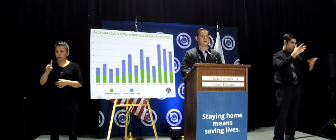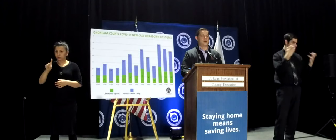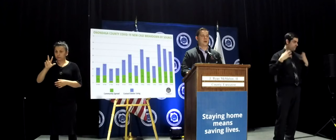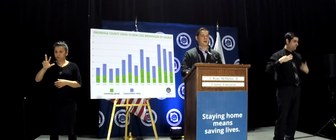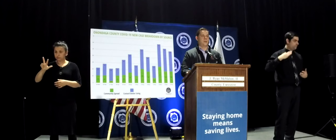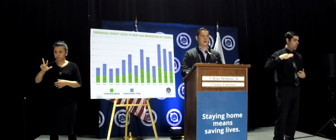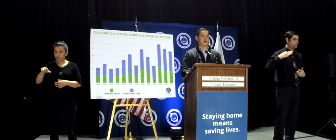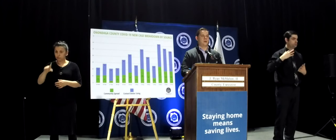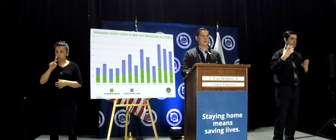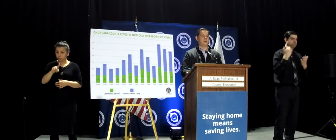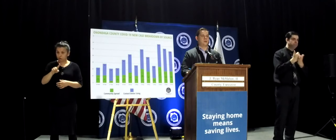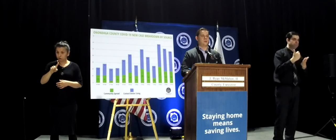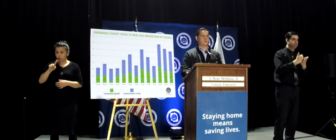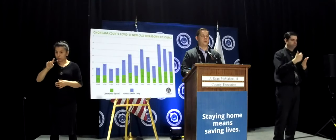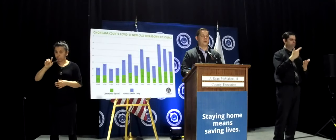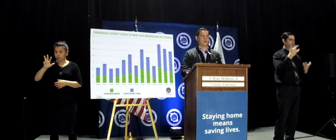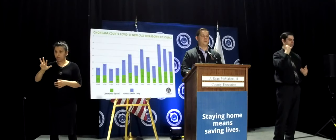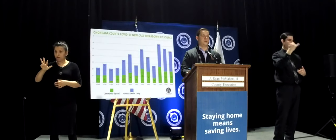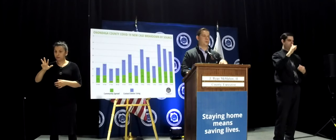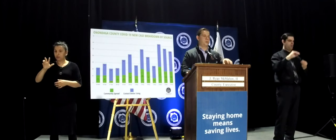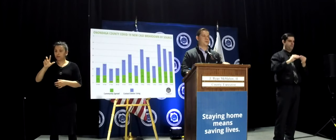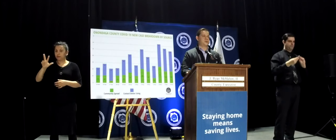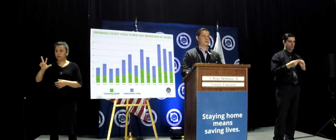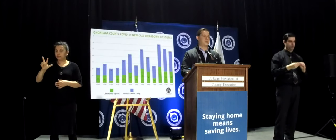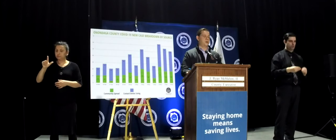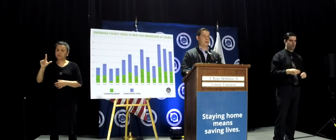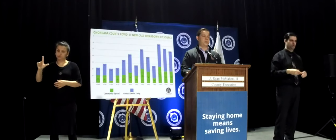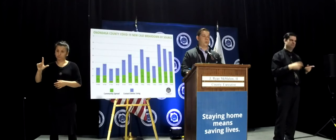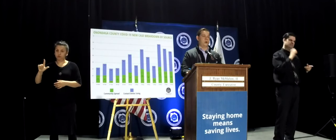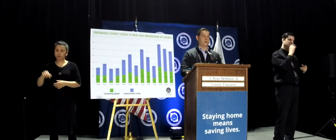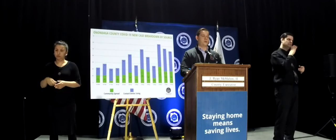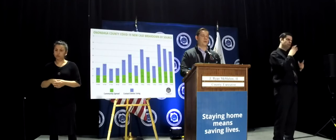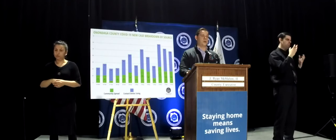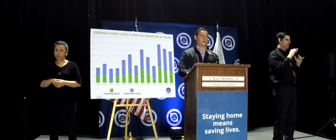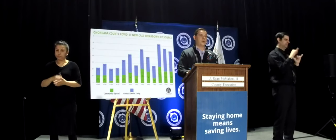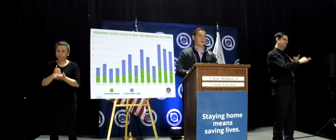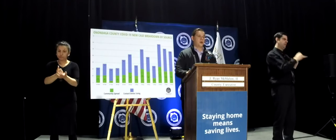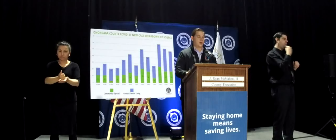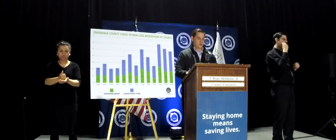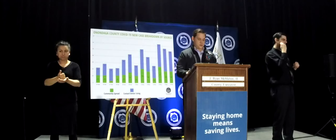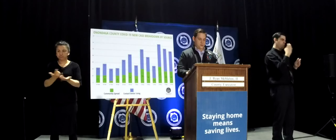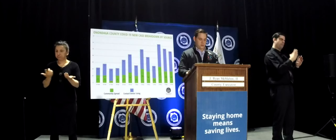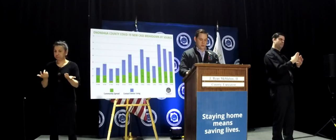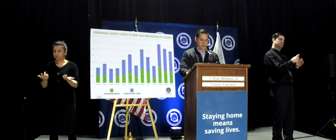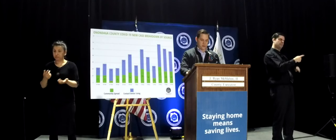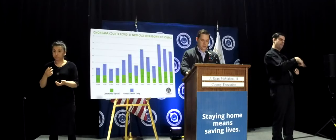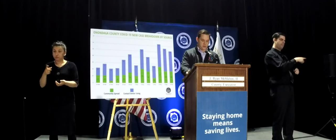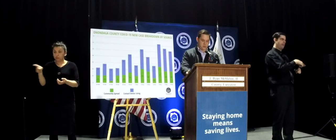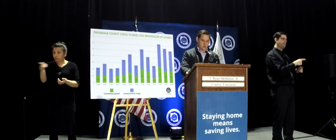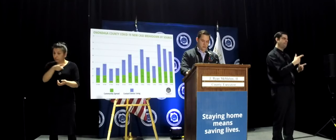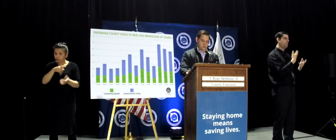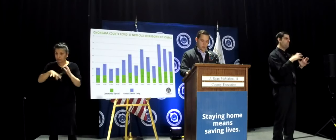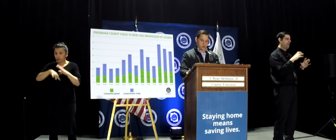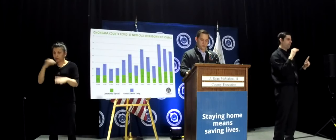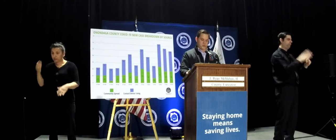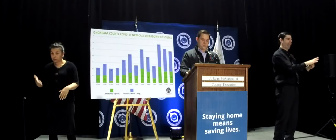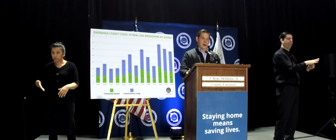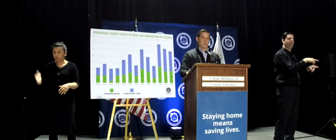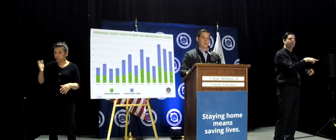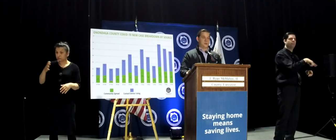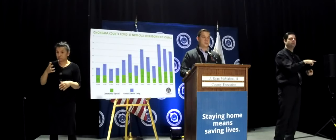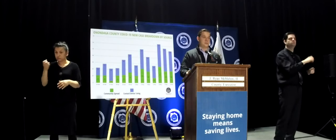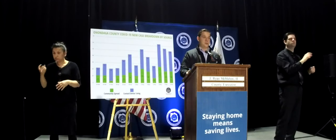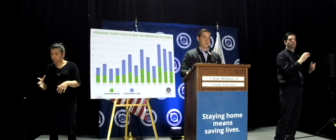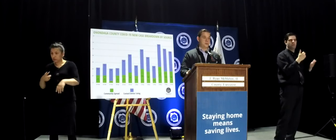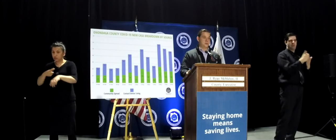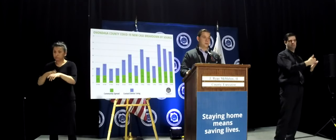citizens that are put in a vulnerable position when they normally weren't. So certainly our sweet spot